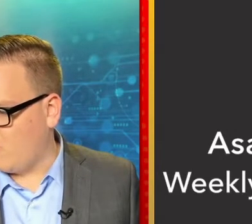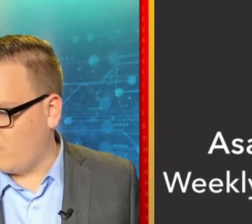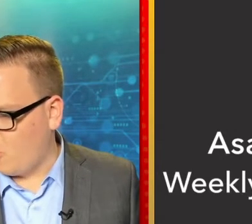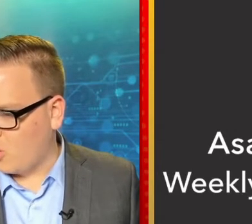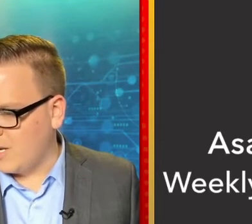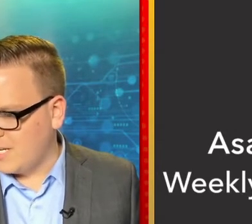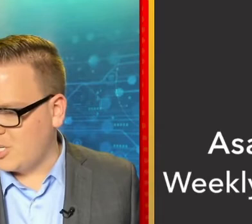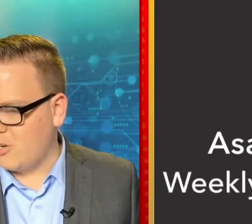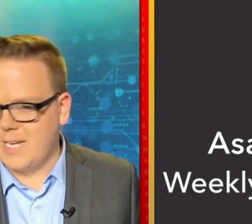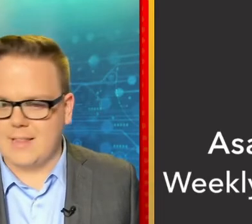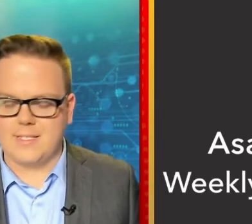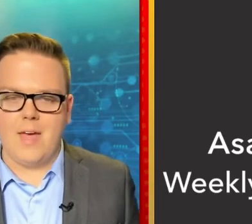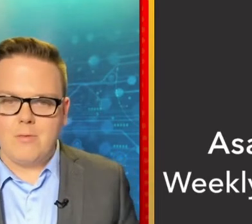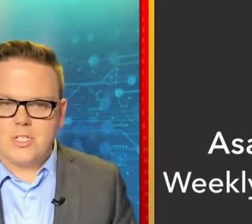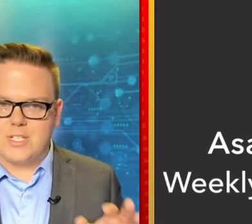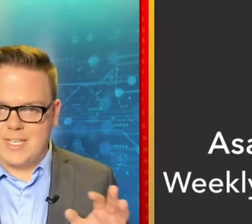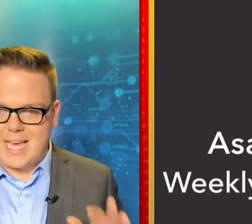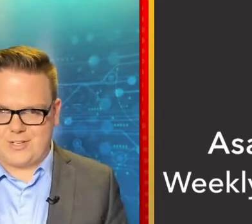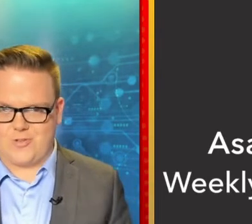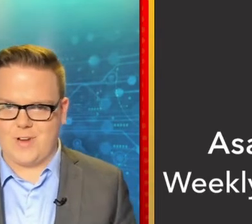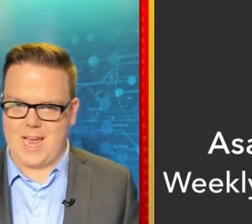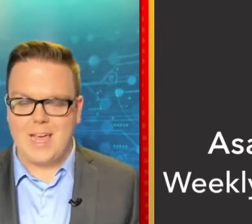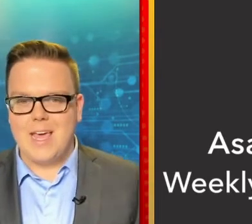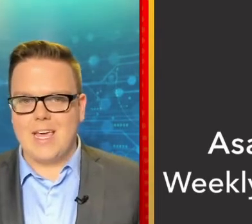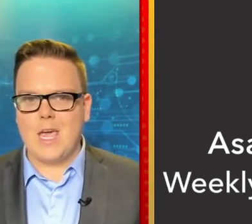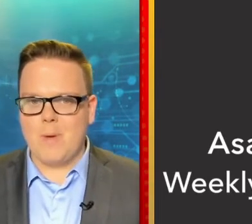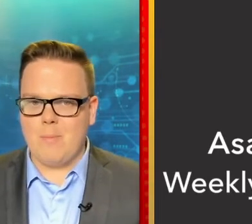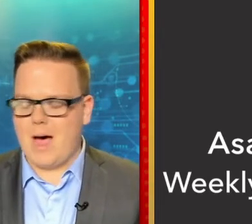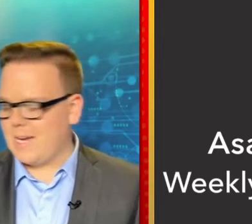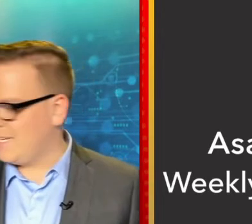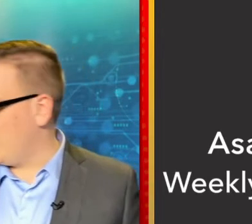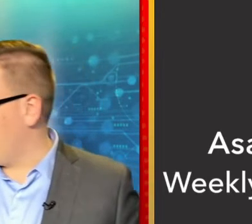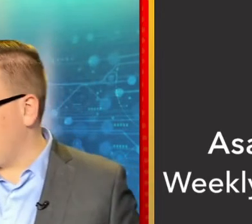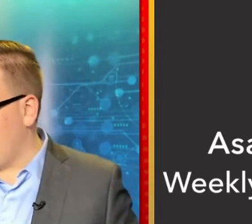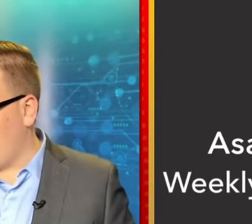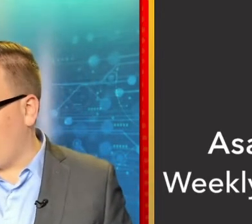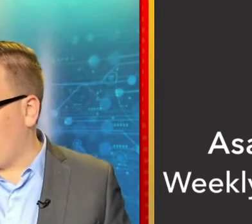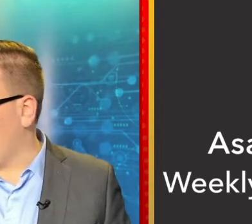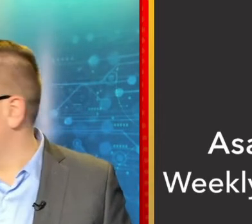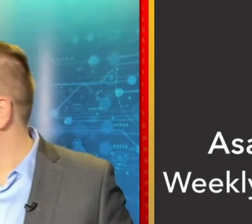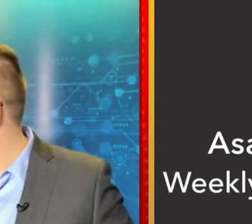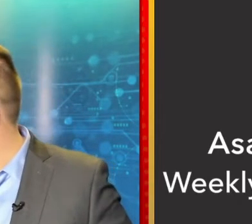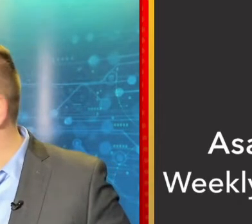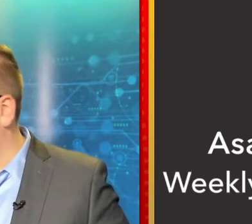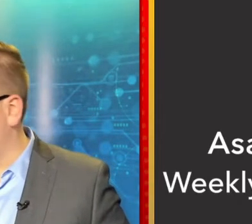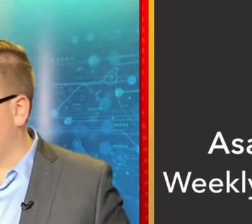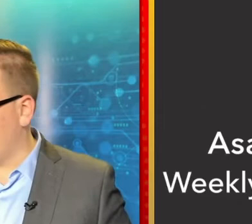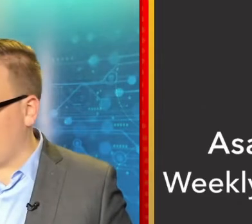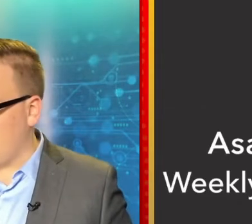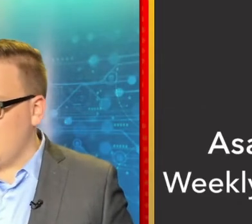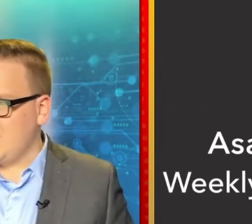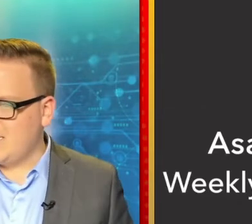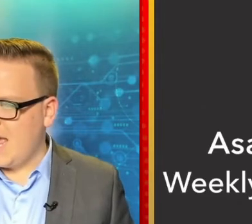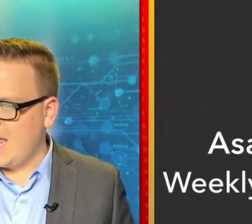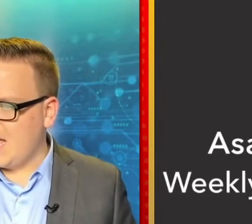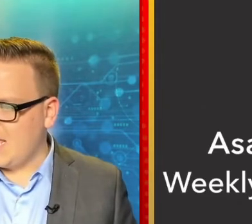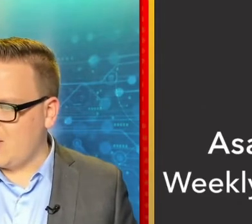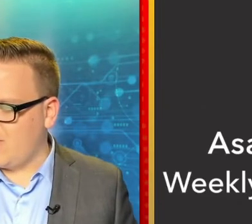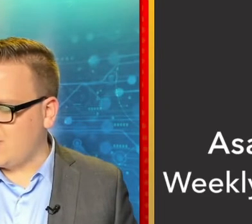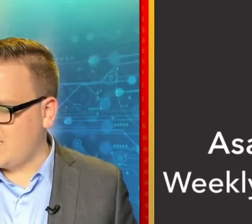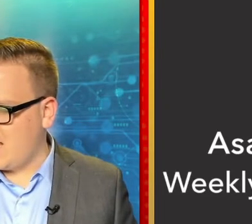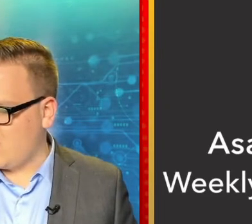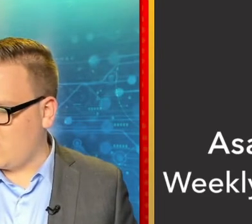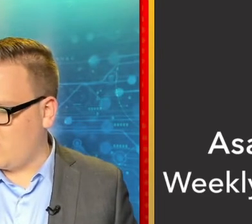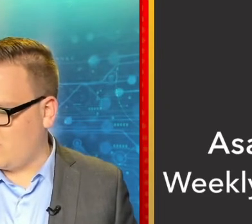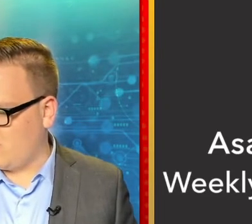aware of 4 additional deaths. And that was just yesterday. Keep in mind, the day before was another interesting day here